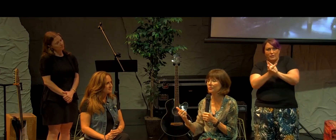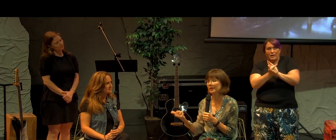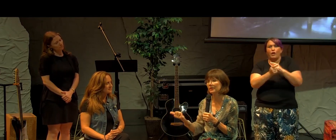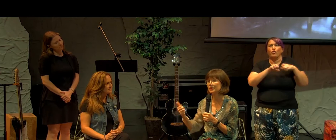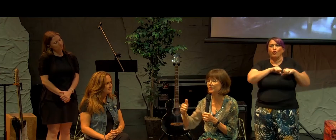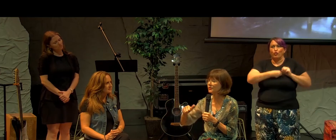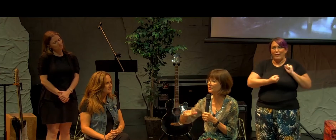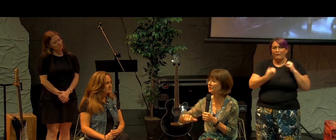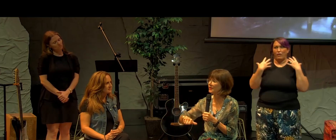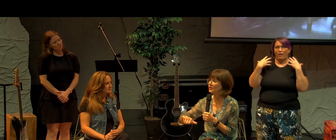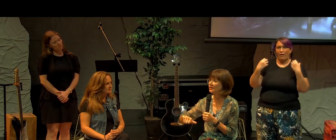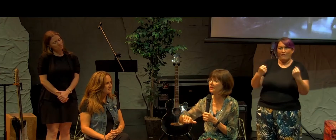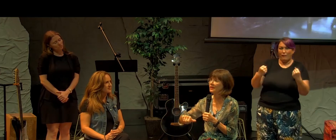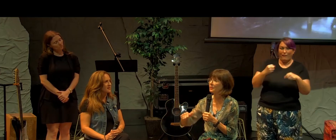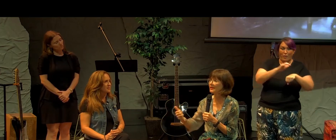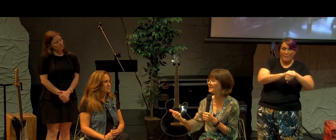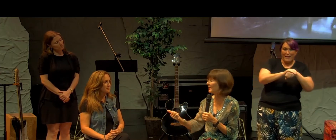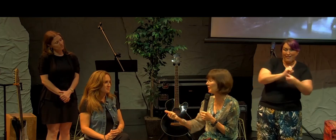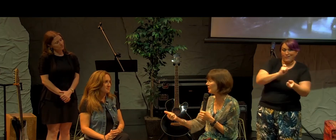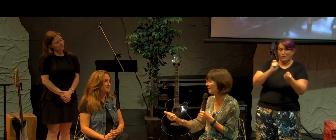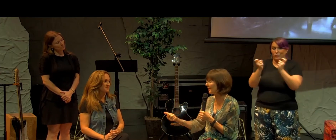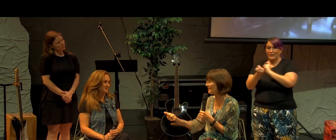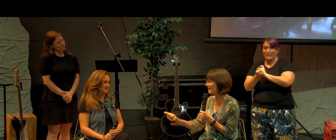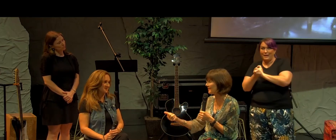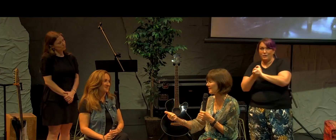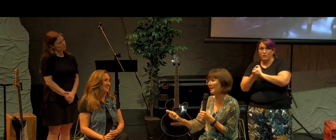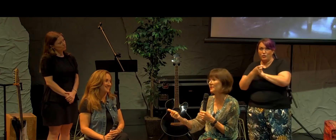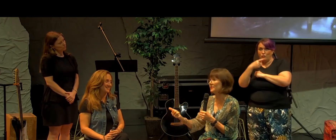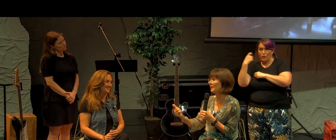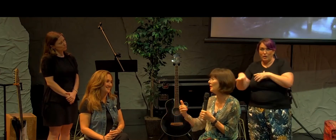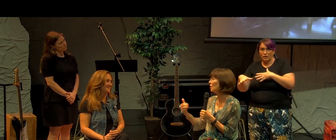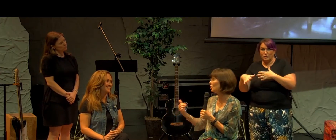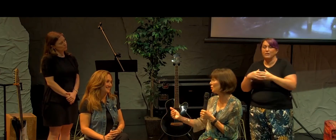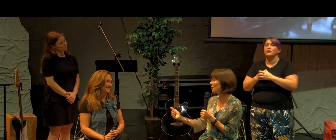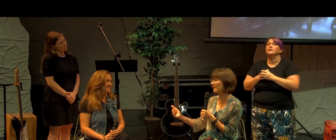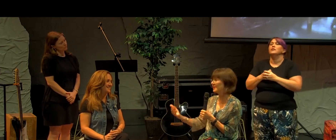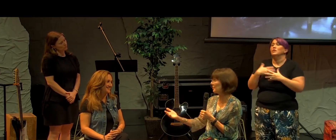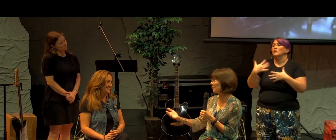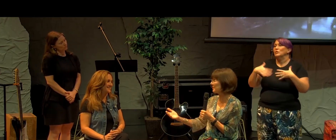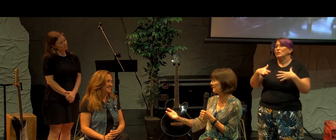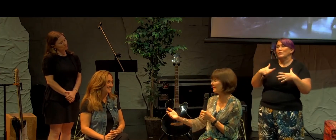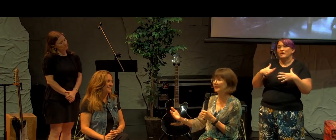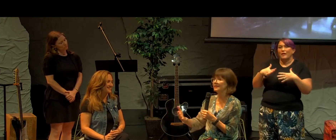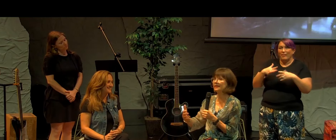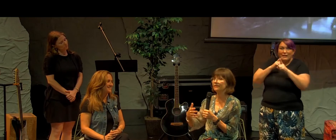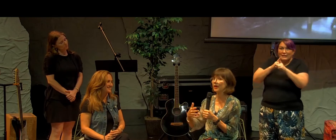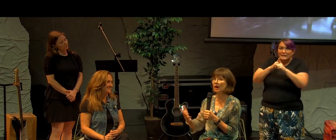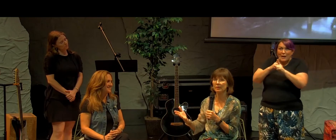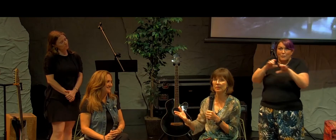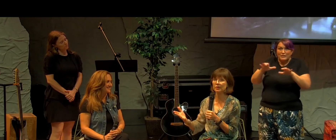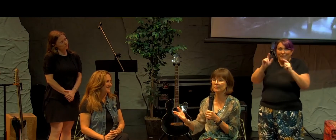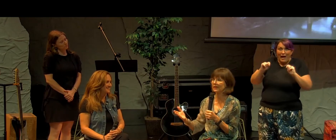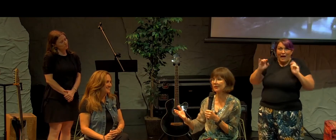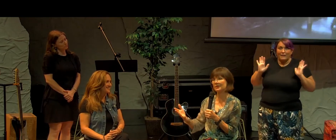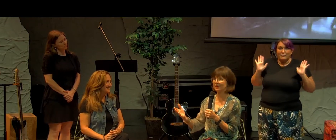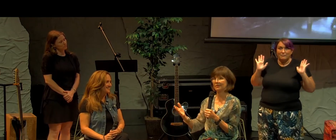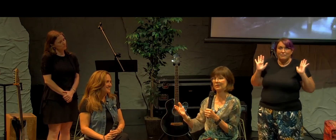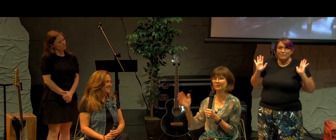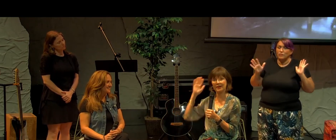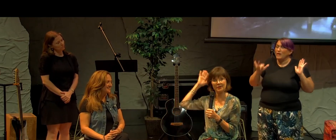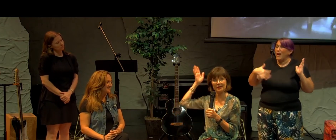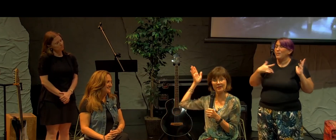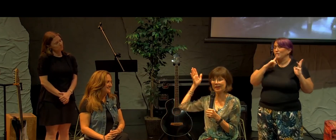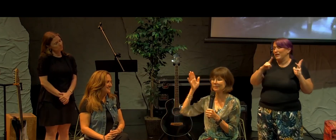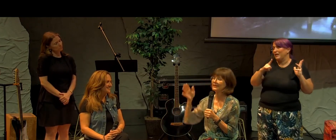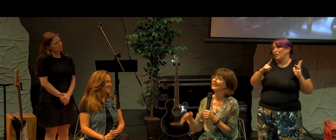Handbook from English into Russian. It's a bestseller here in the United States. So that was huge. The disciples did it, and they did a phenomenal job. So that was like a real